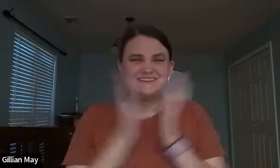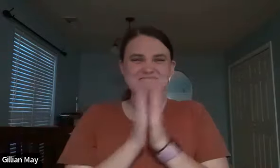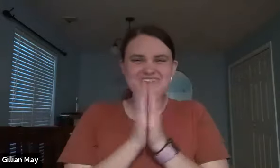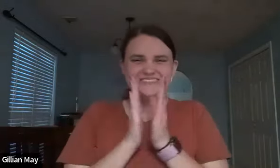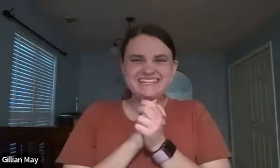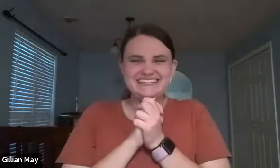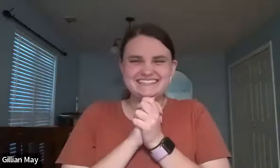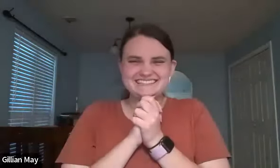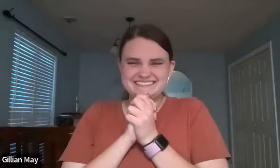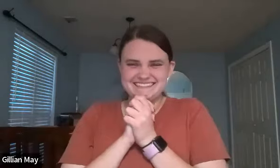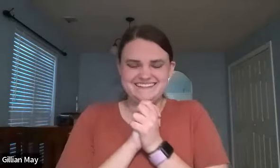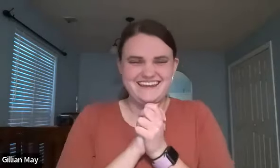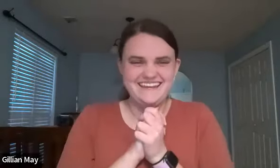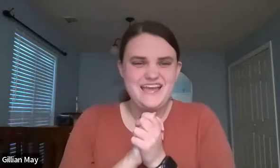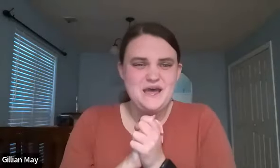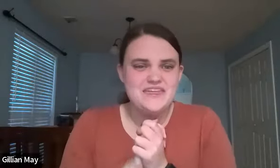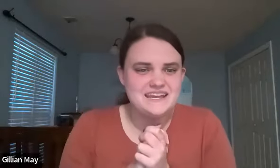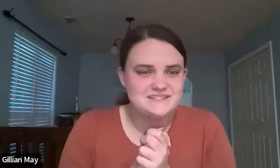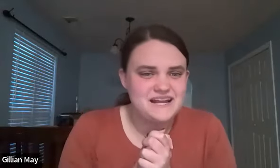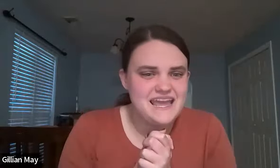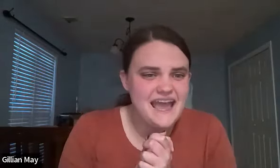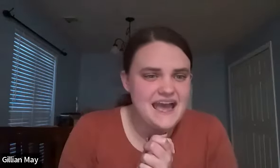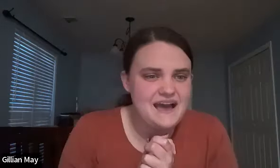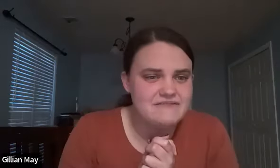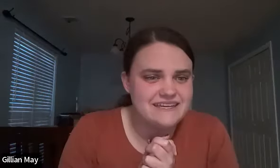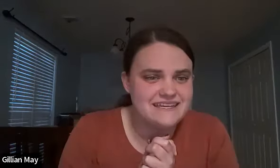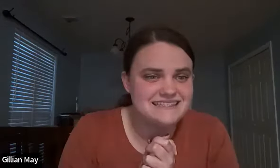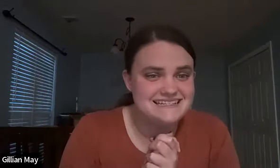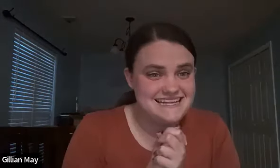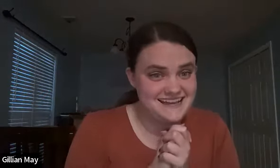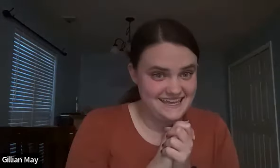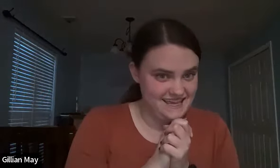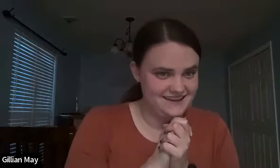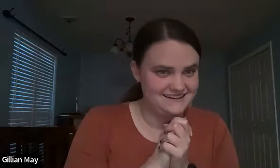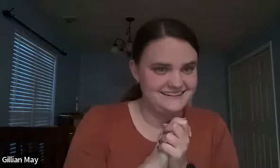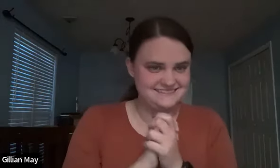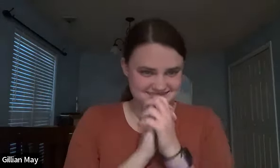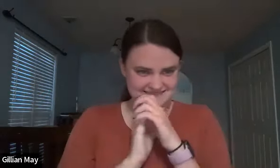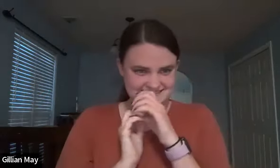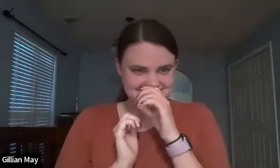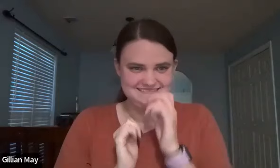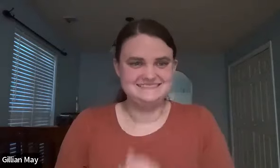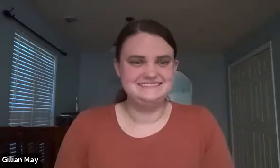Awesome. Perfect. Okay. The next one I have is Diane.